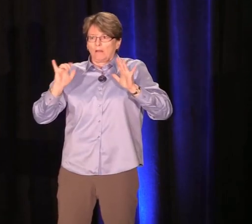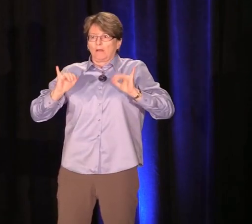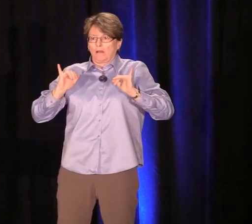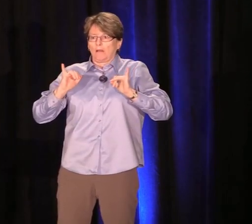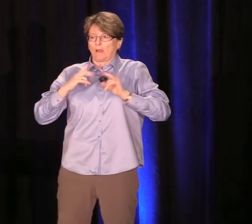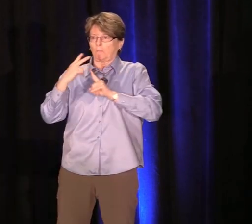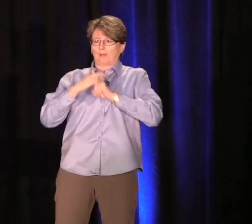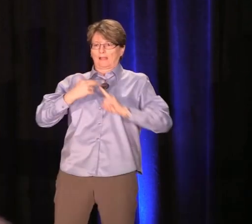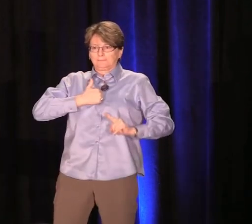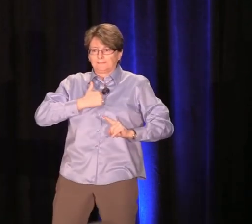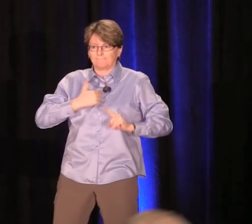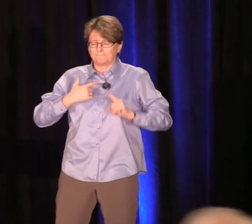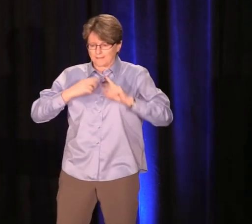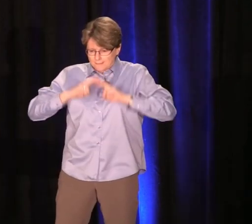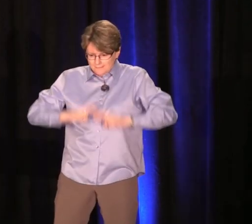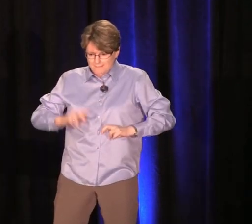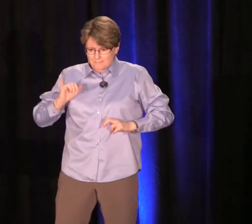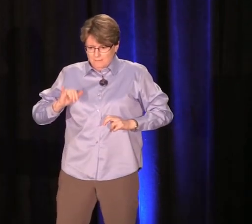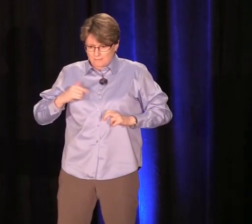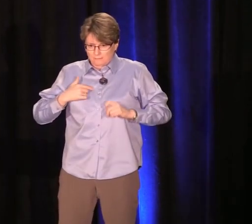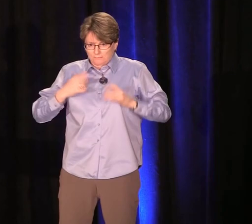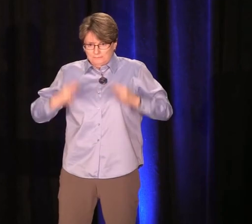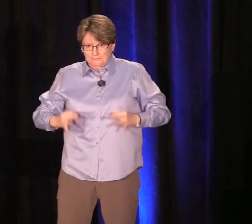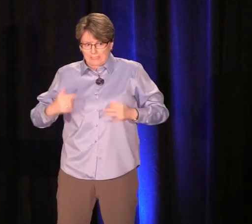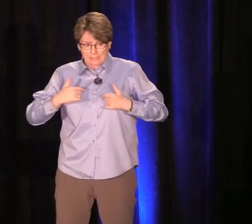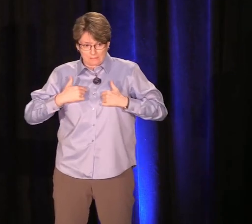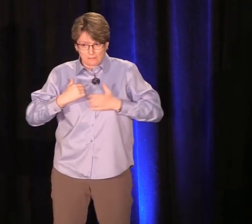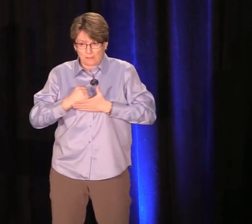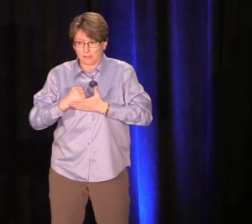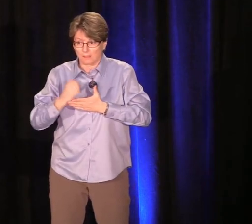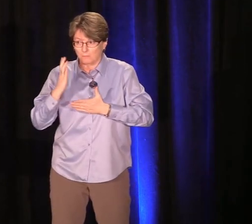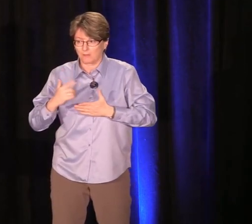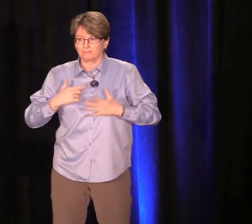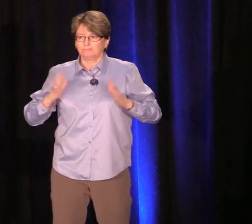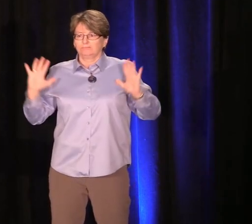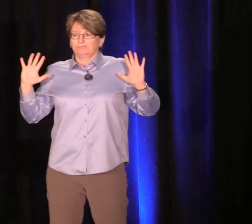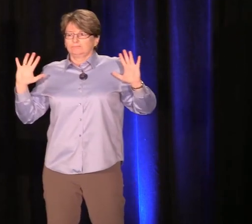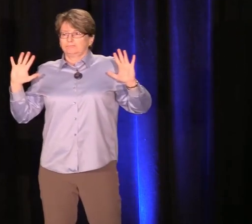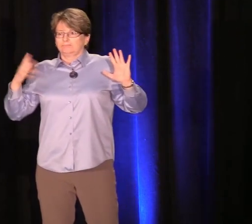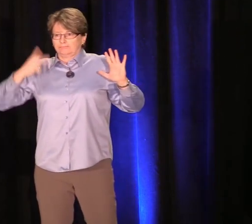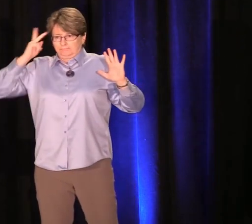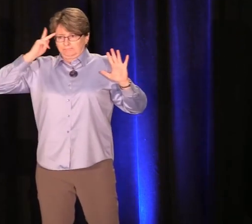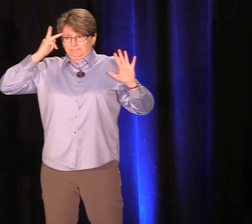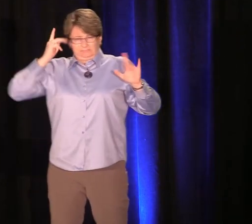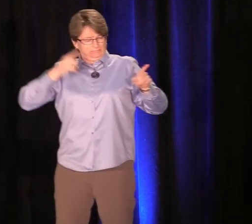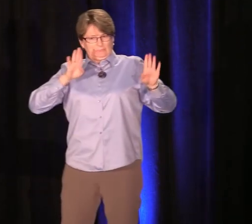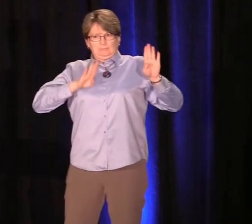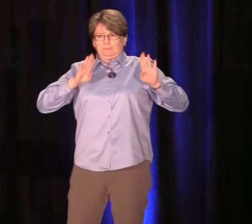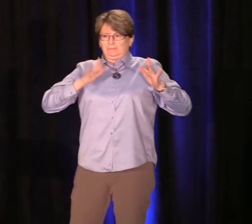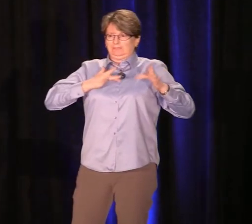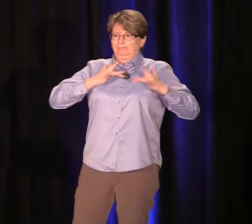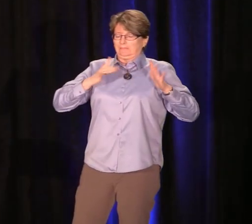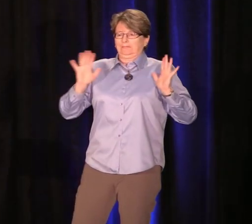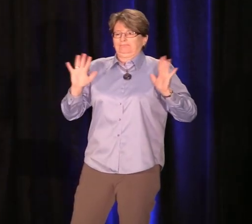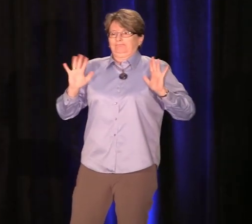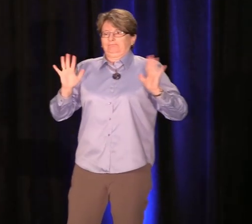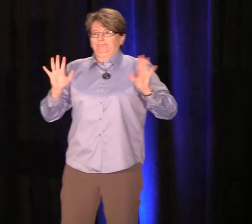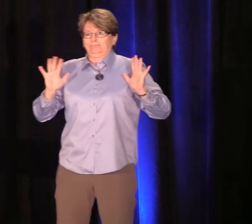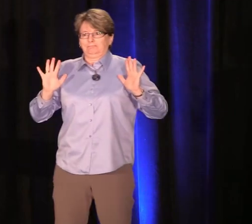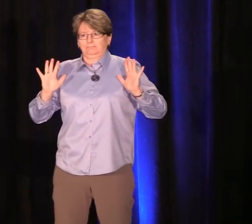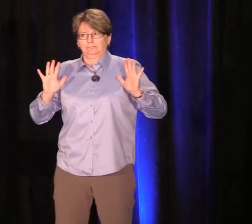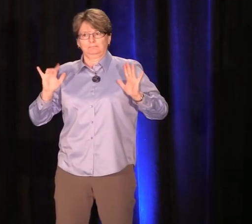had said and that made me realize at that